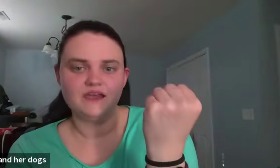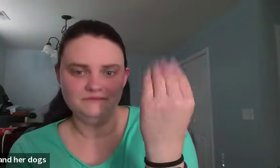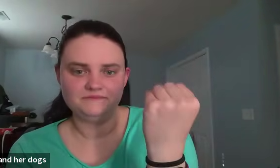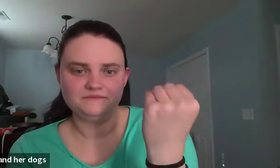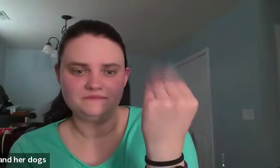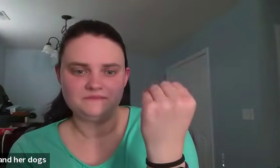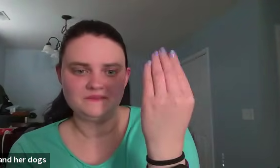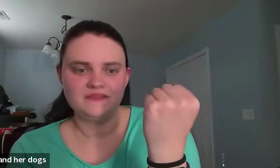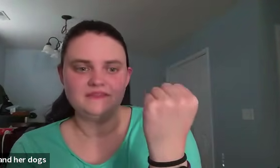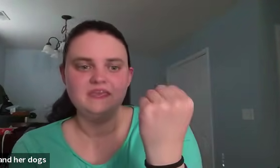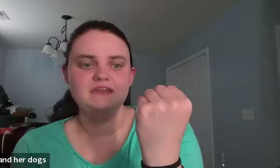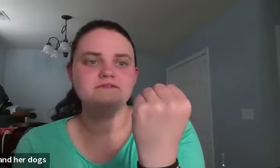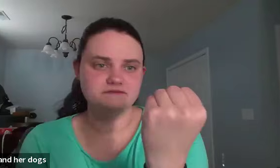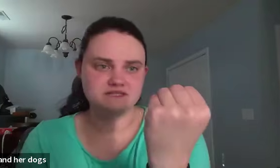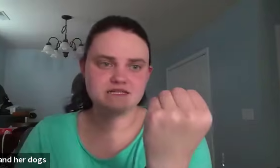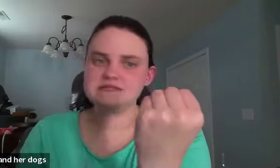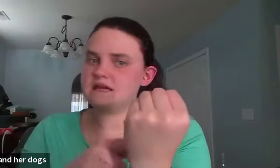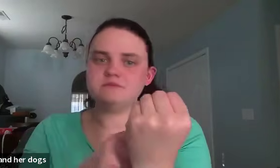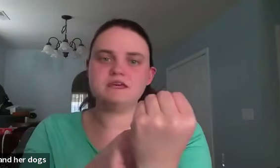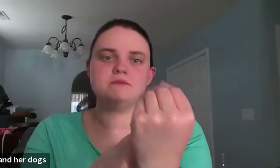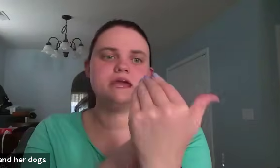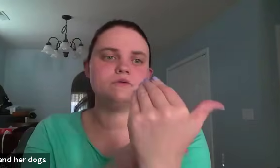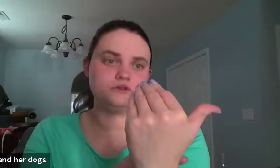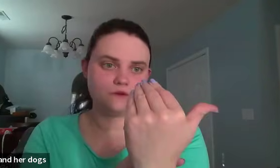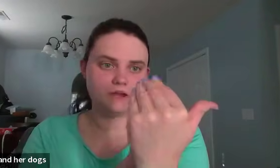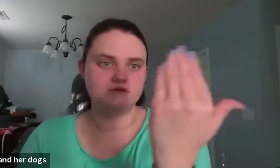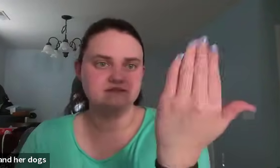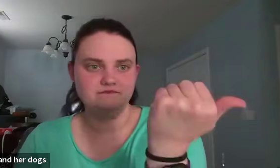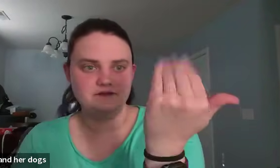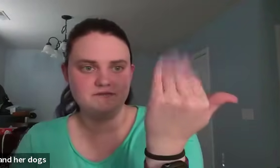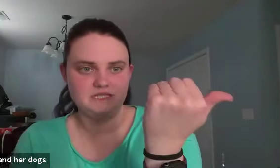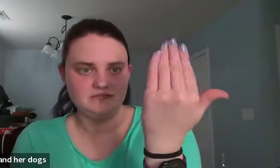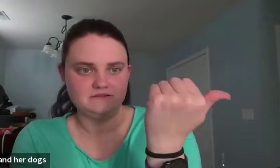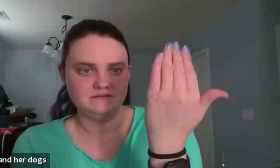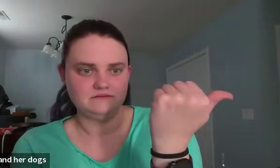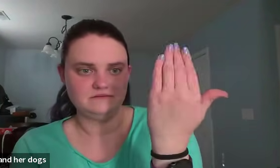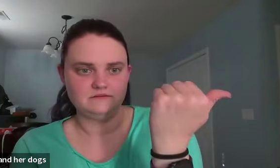Okay. Then 15, same thing, but now with your thumb out. 15.